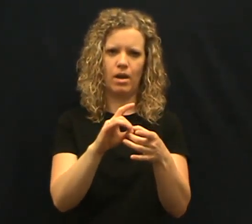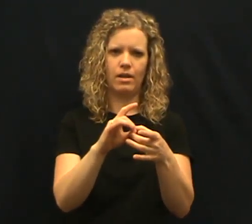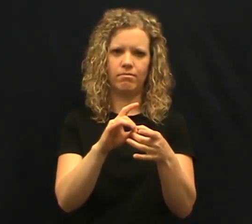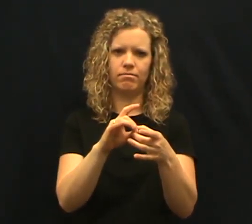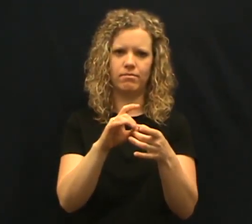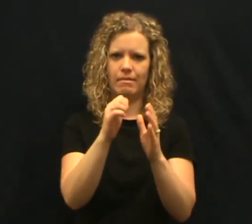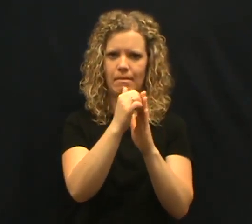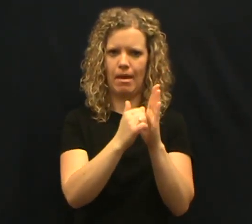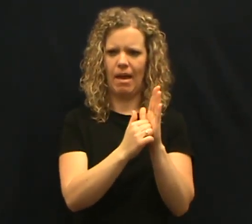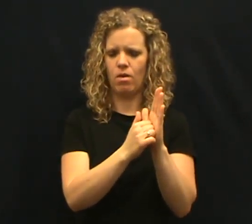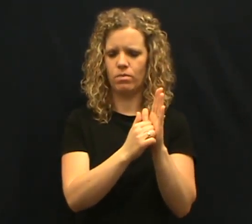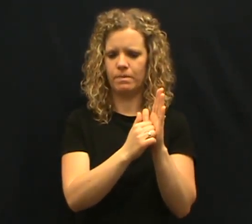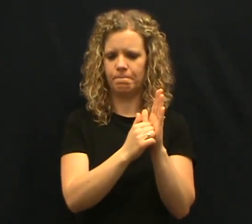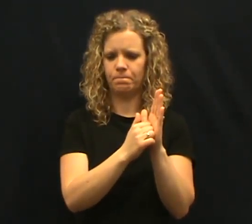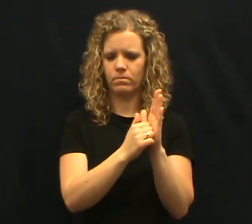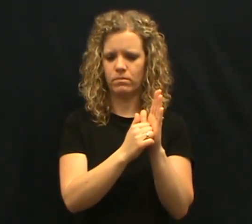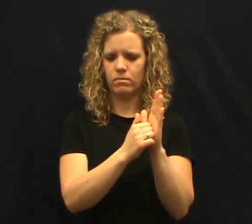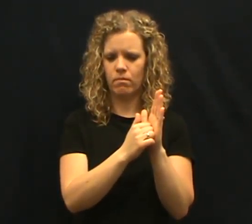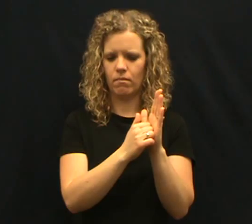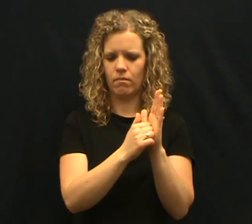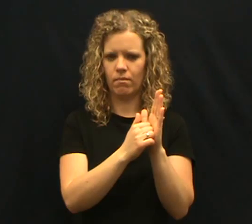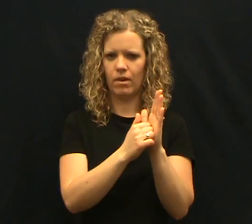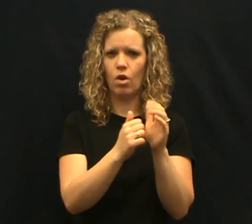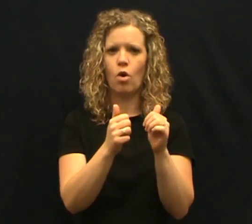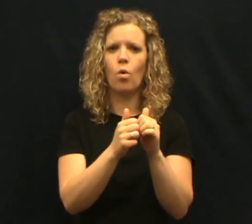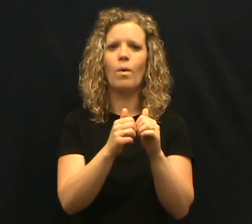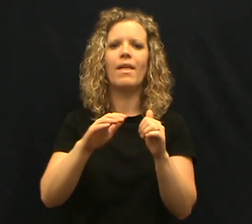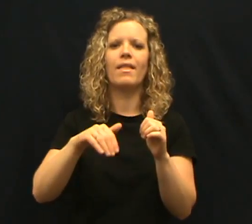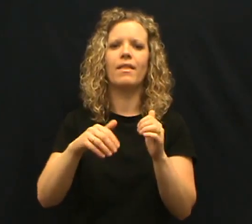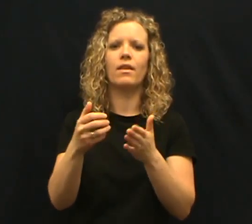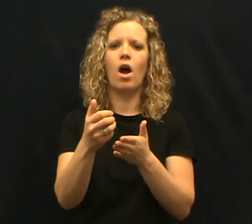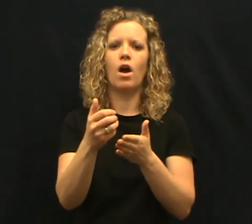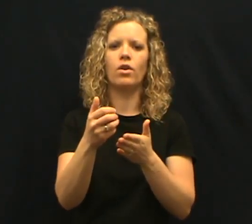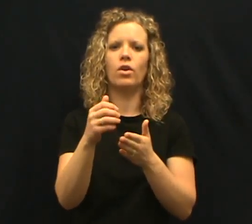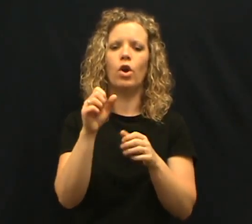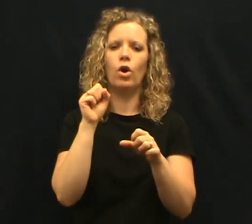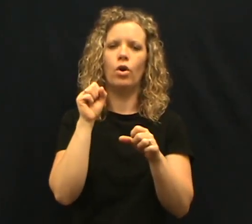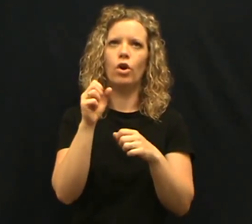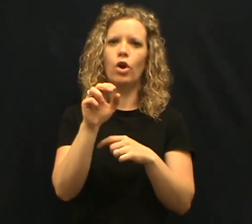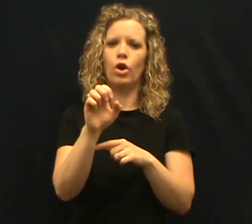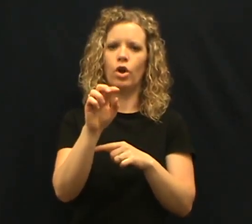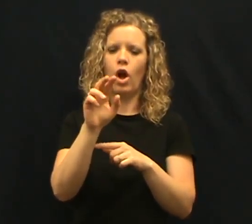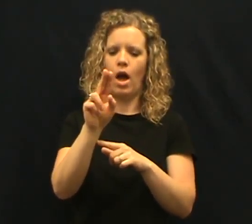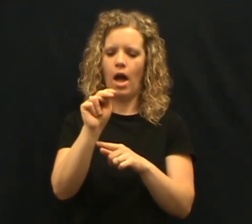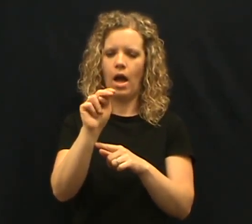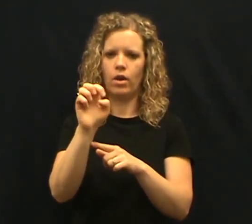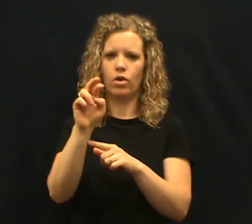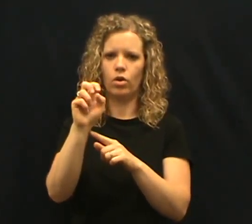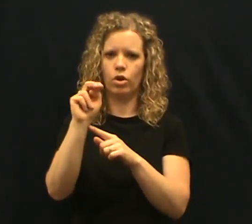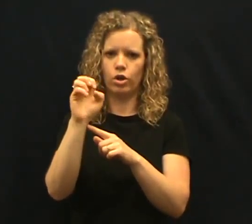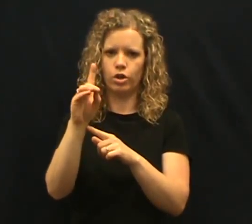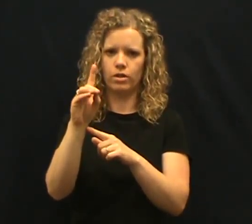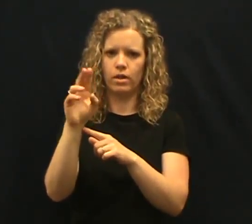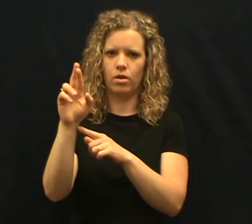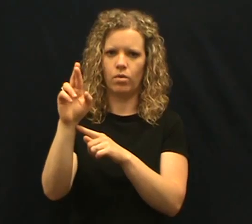account up in the unearned revenue for those gift cards, and that was the other half of that wage expense. The same